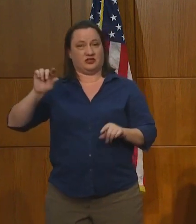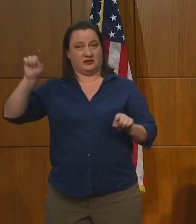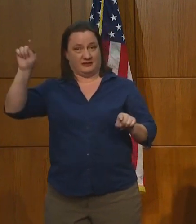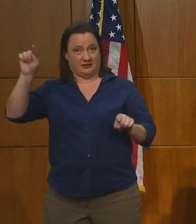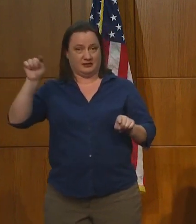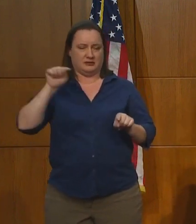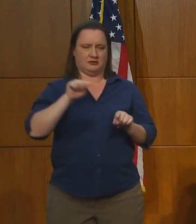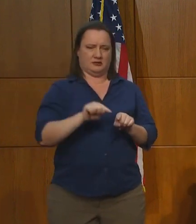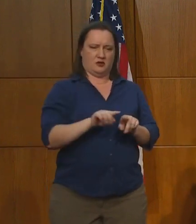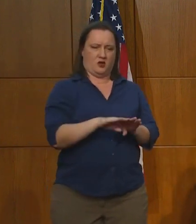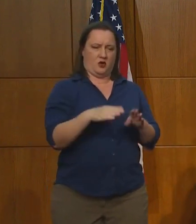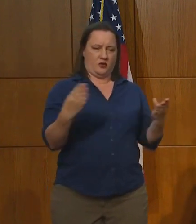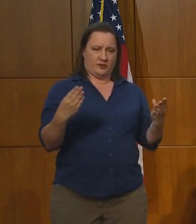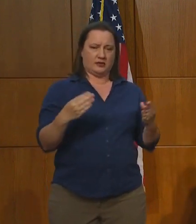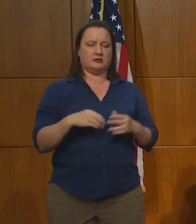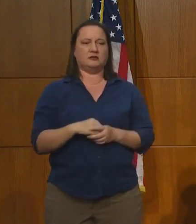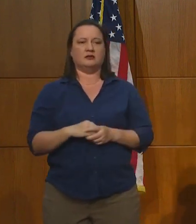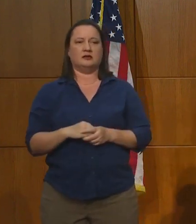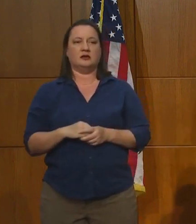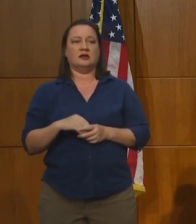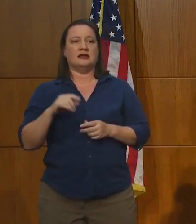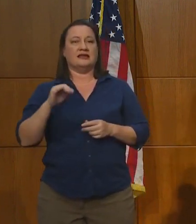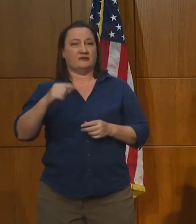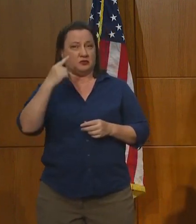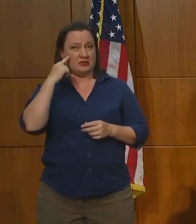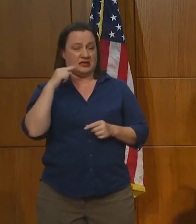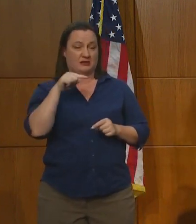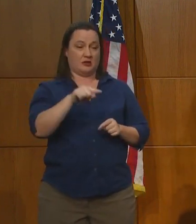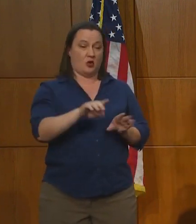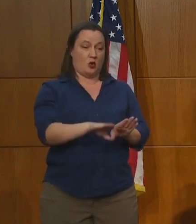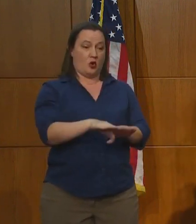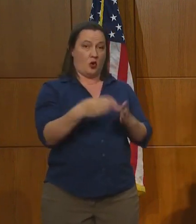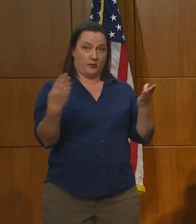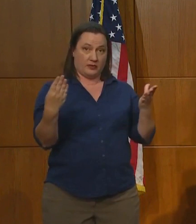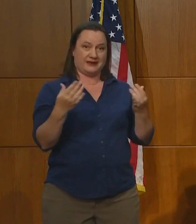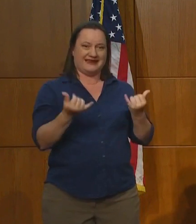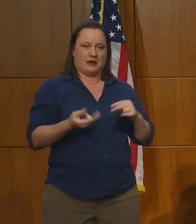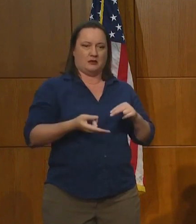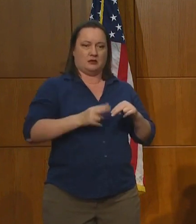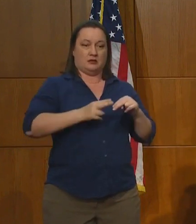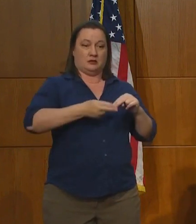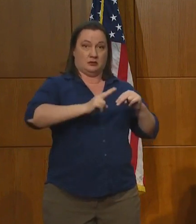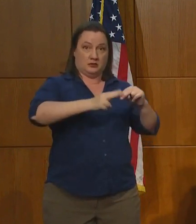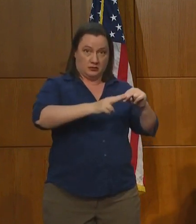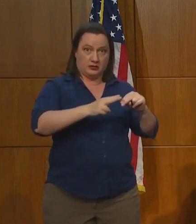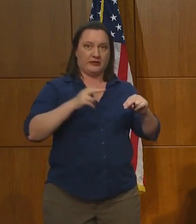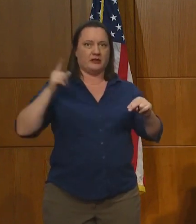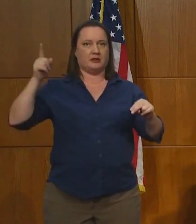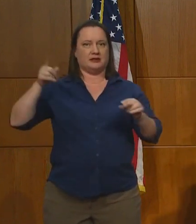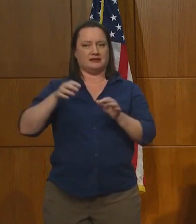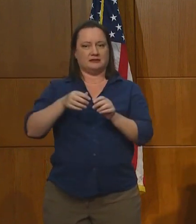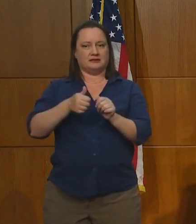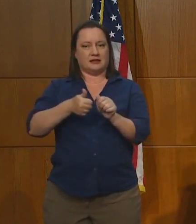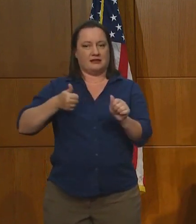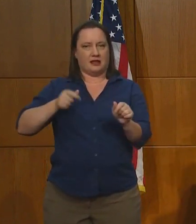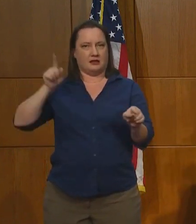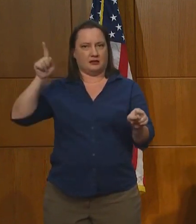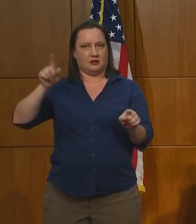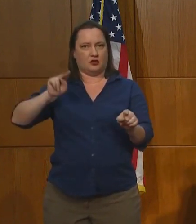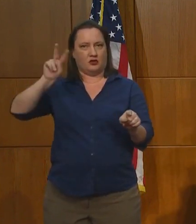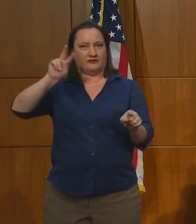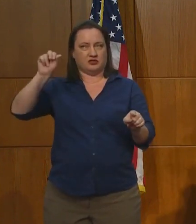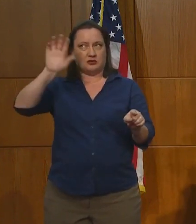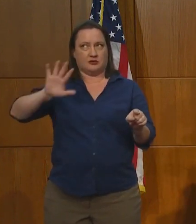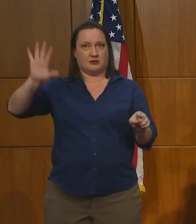concerning to you that the same thing's going to happen up in Northern Virginia, which is the most populated part of the Commonwealth? And what metrics would you use